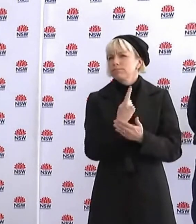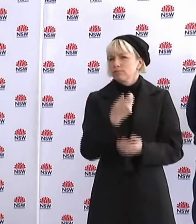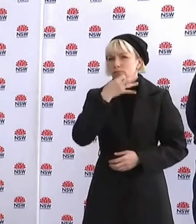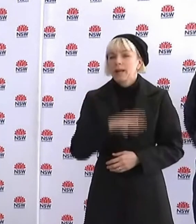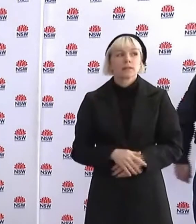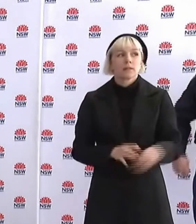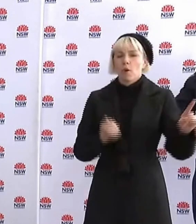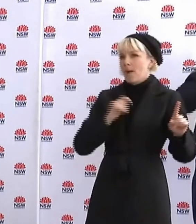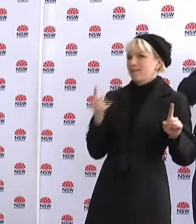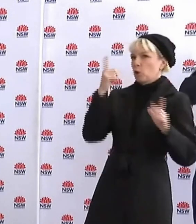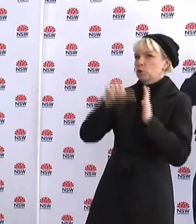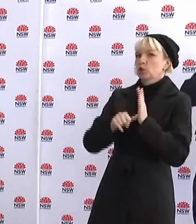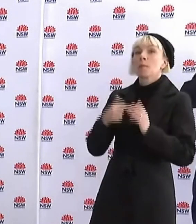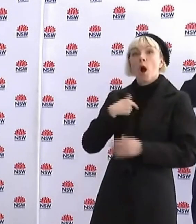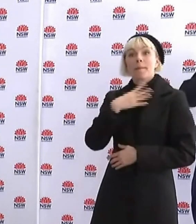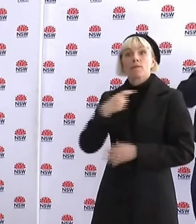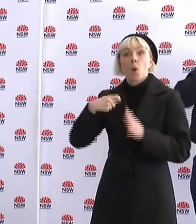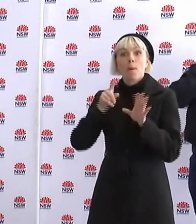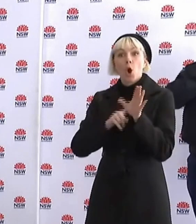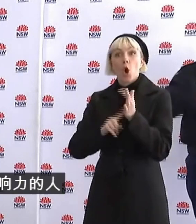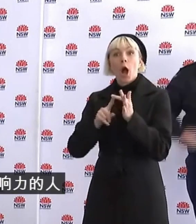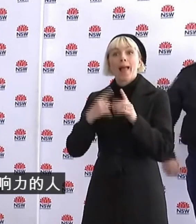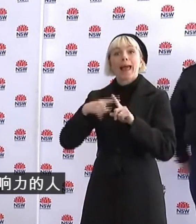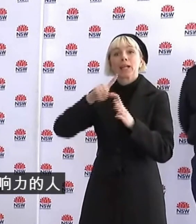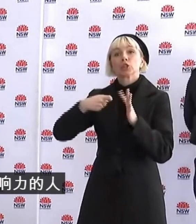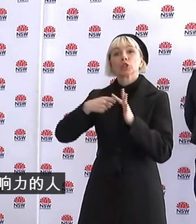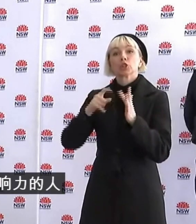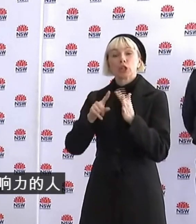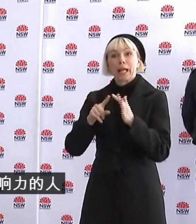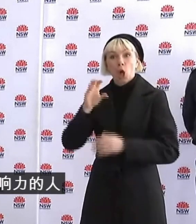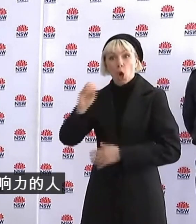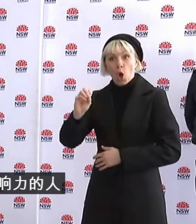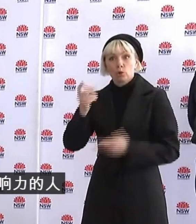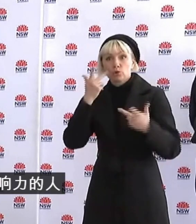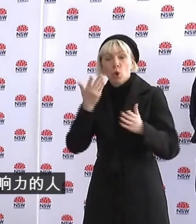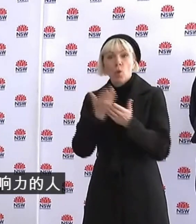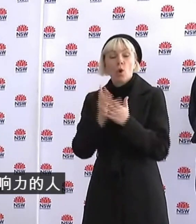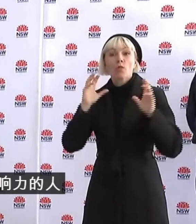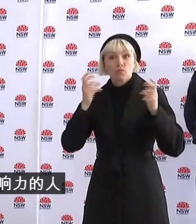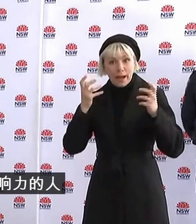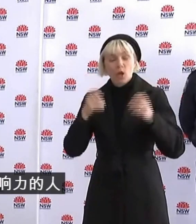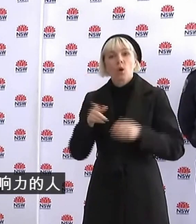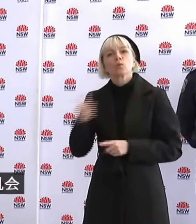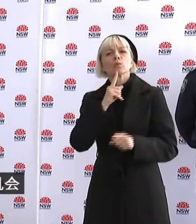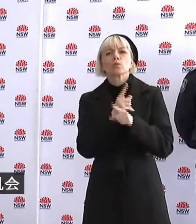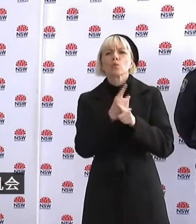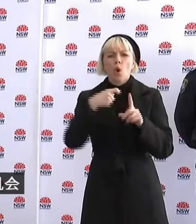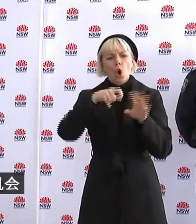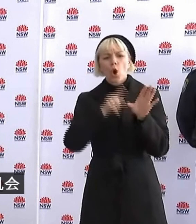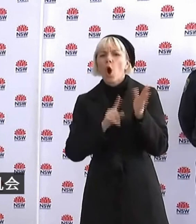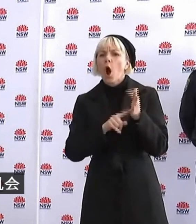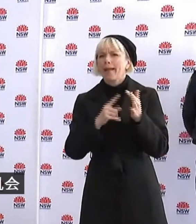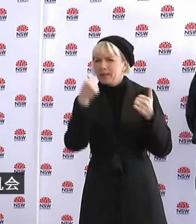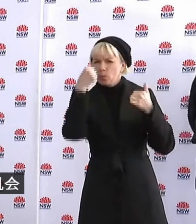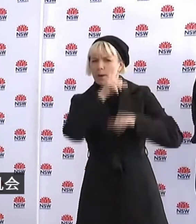conference, you do talk about Kyle Sandlands, someone who is influential when it comes to the Australian product, the public,